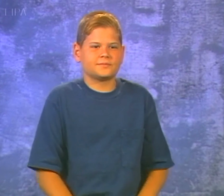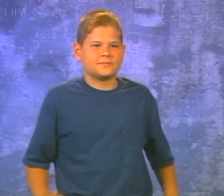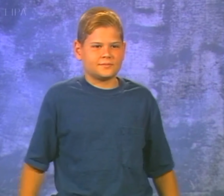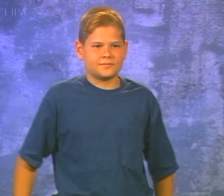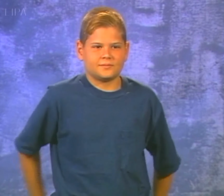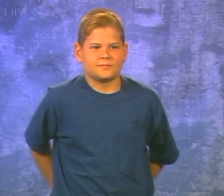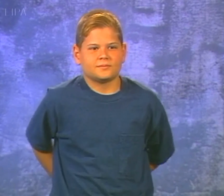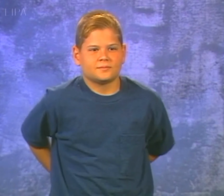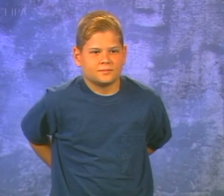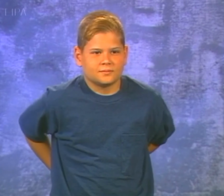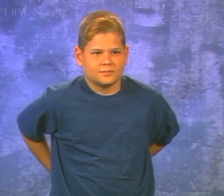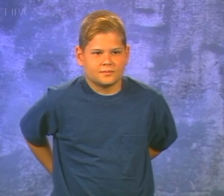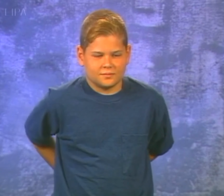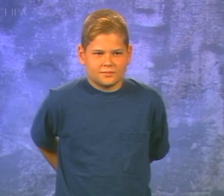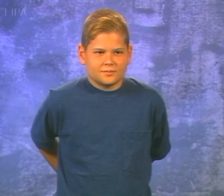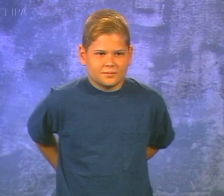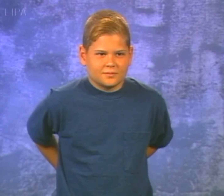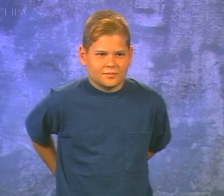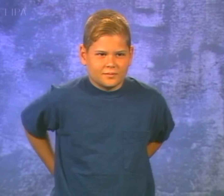but sometimes it can fall, so you have to be careful.